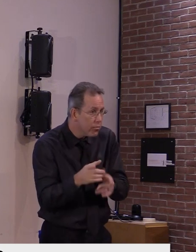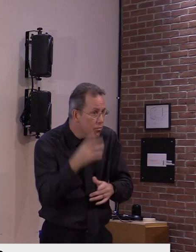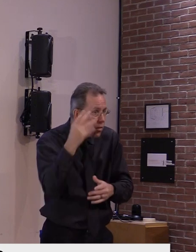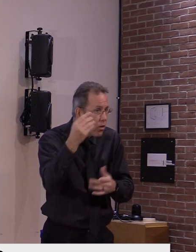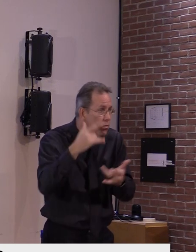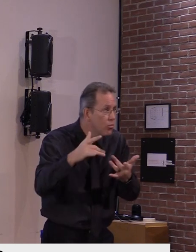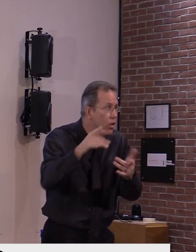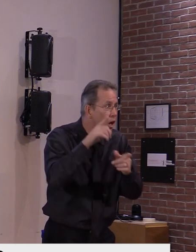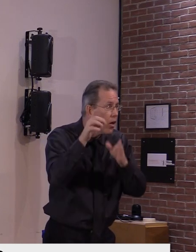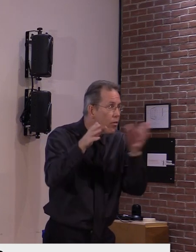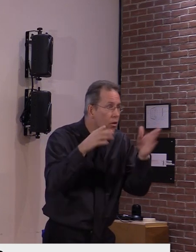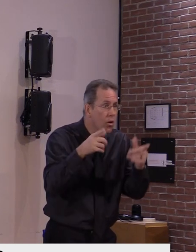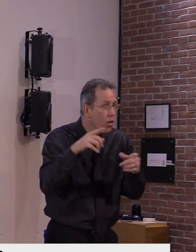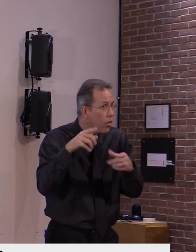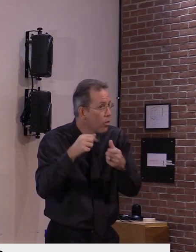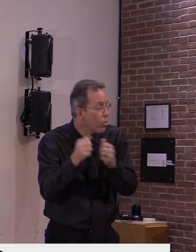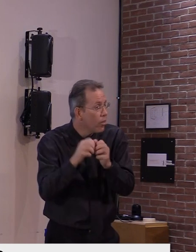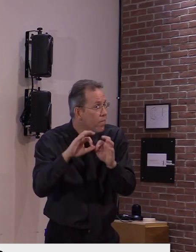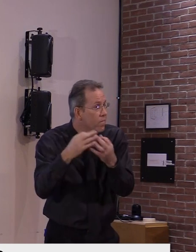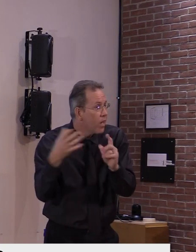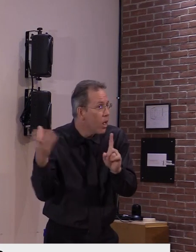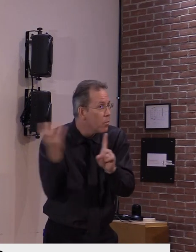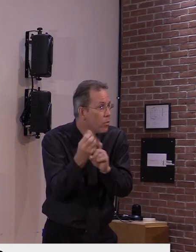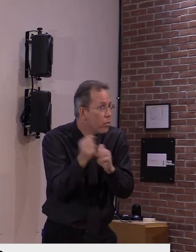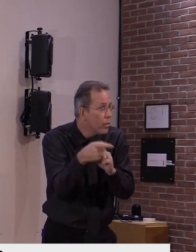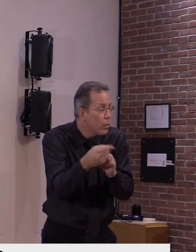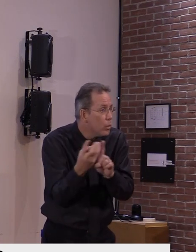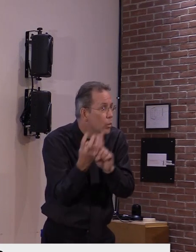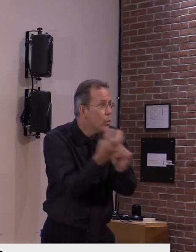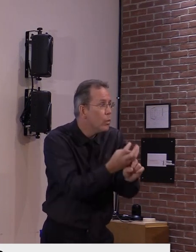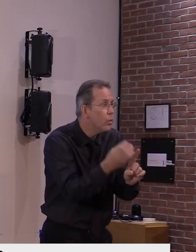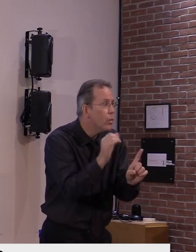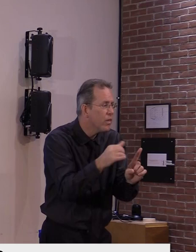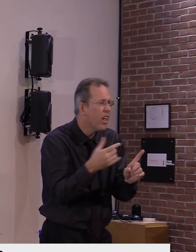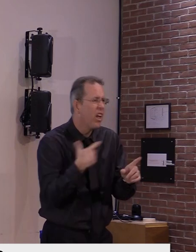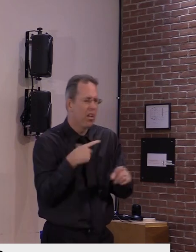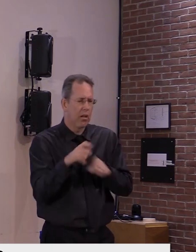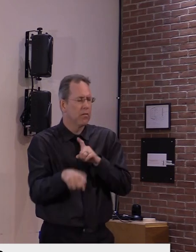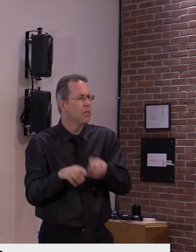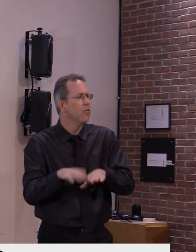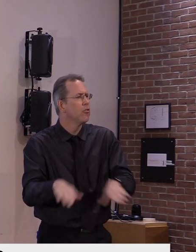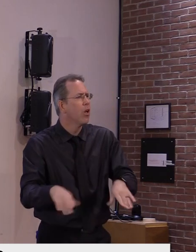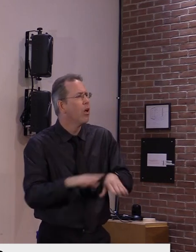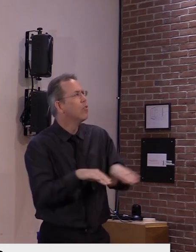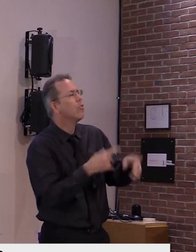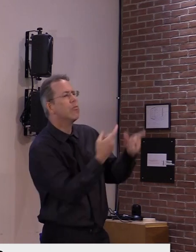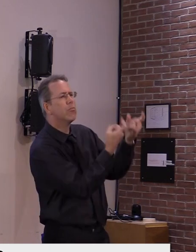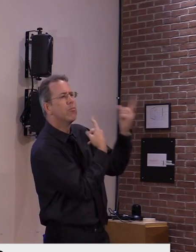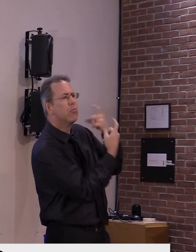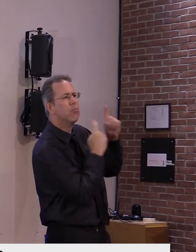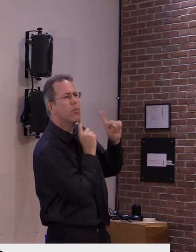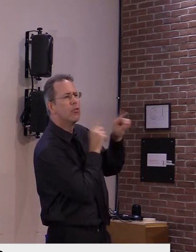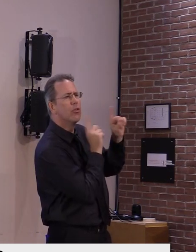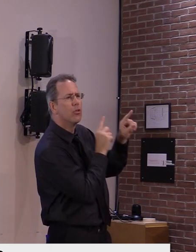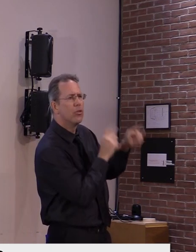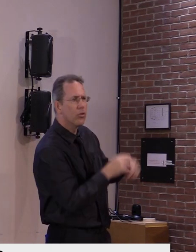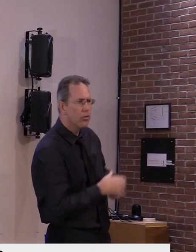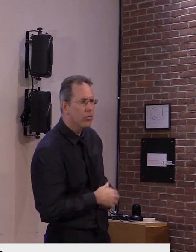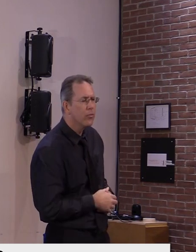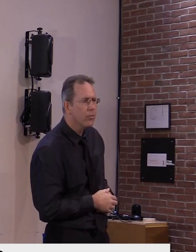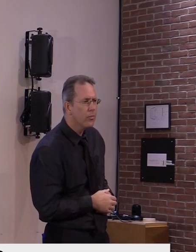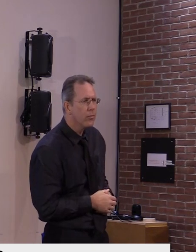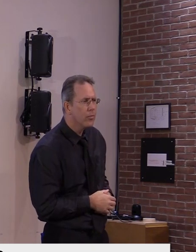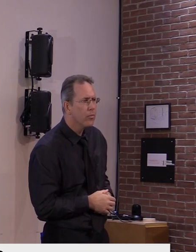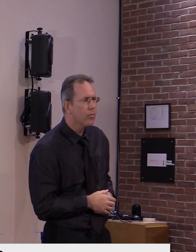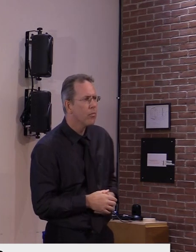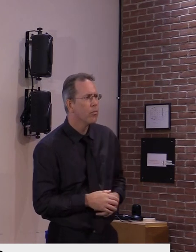the school level in order to enter the building for the first instruction. Sure, I see. So the kids are